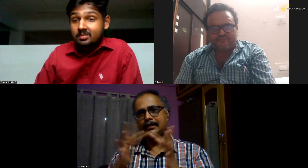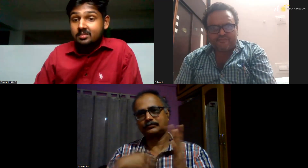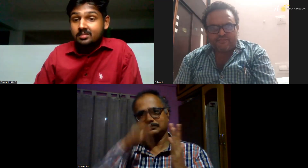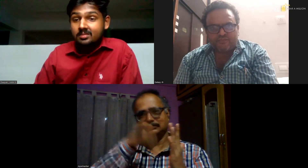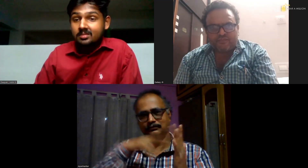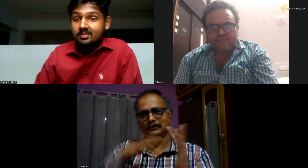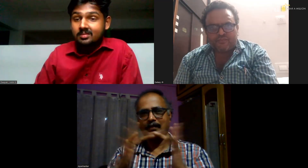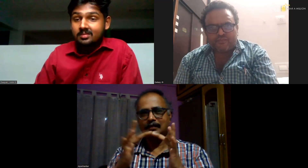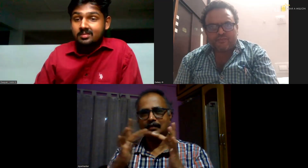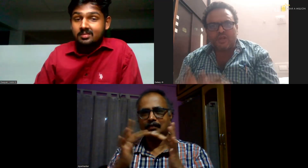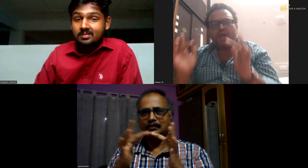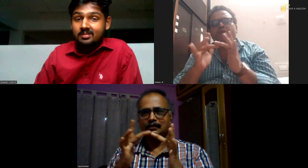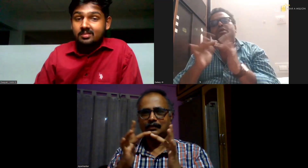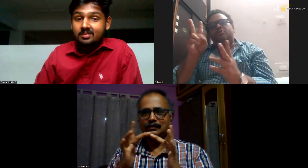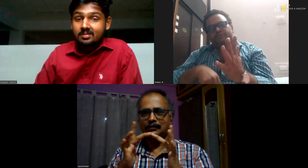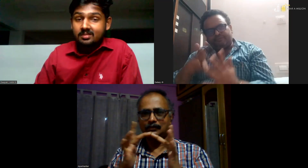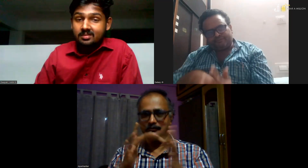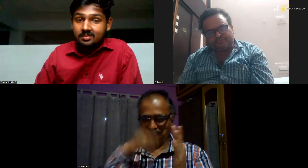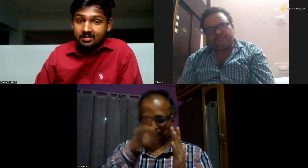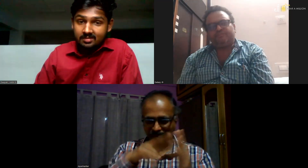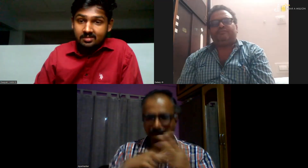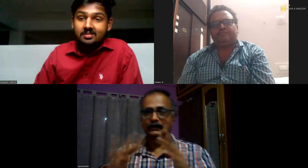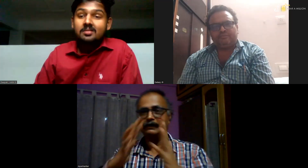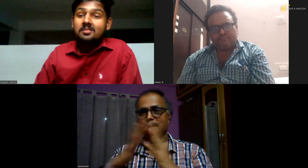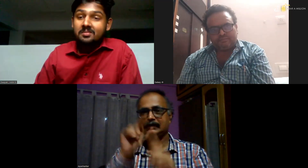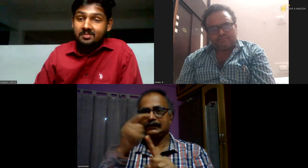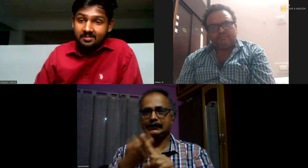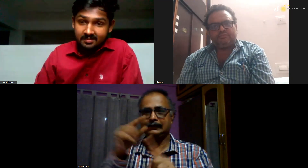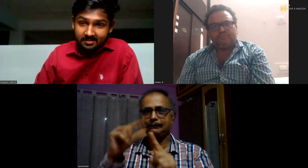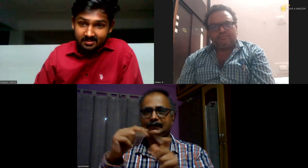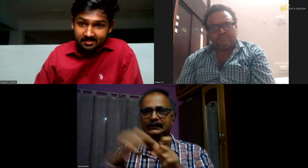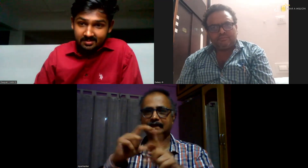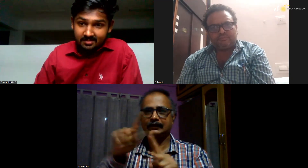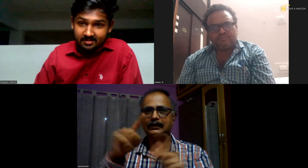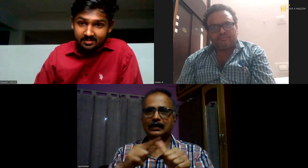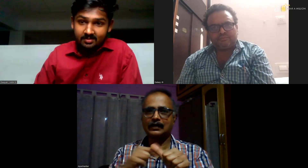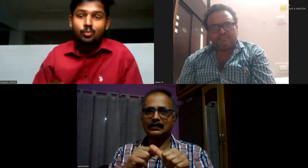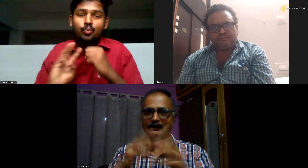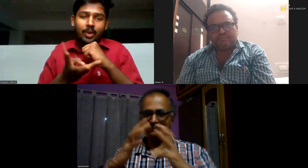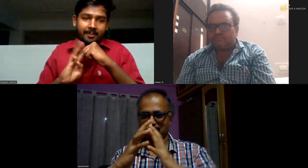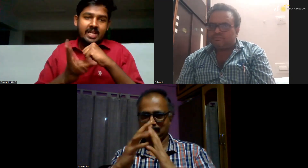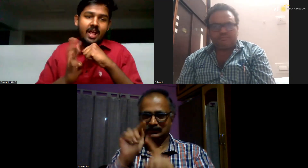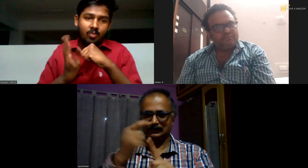or something? So see, I read everything from the internet. All right.